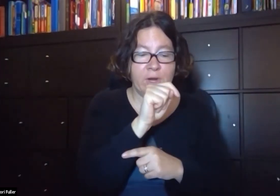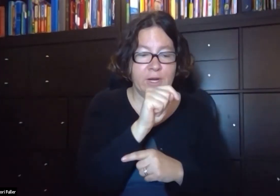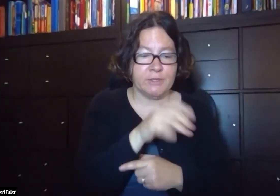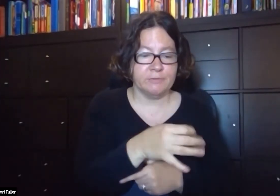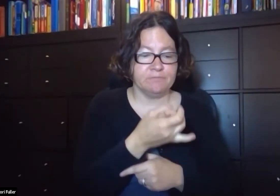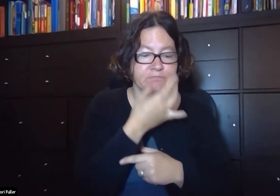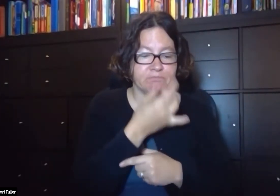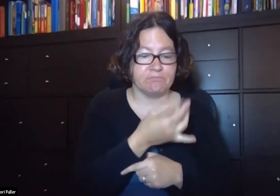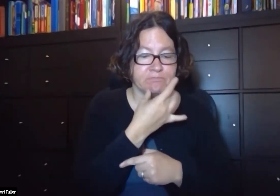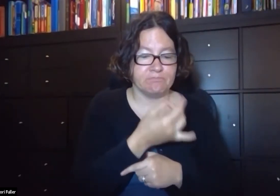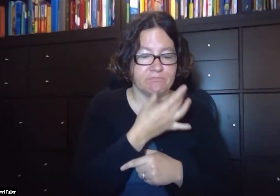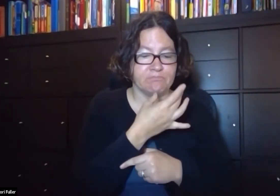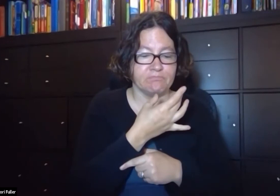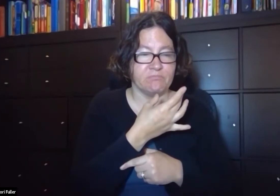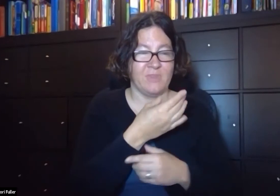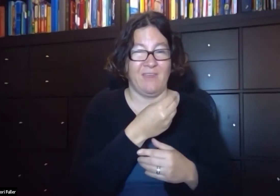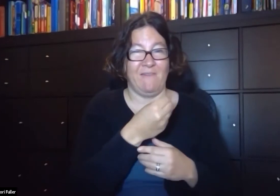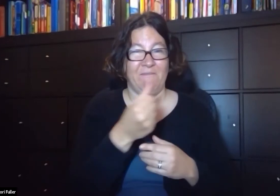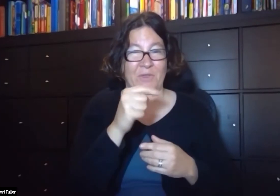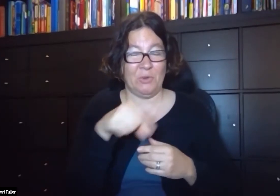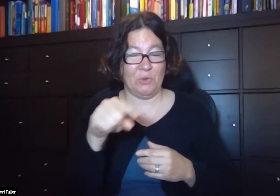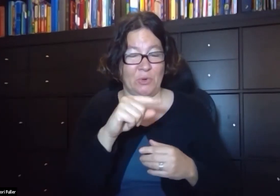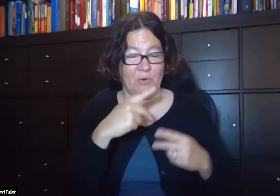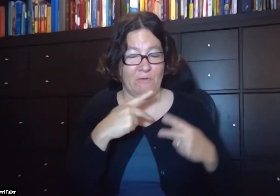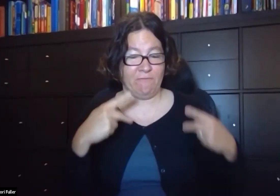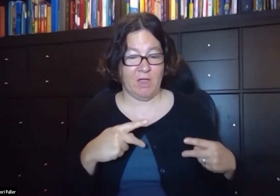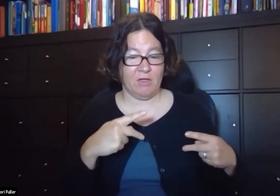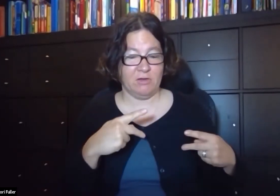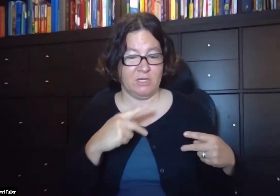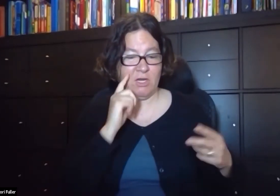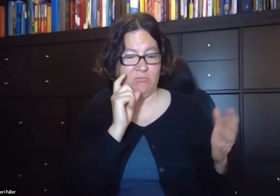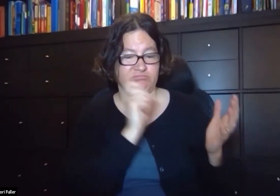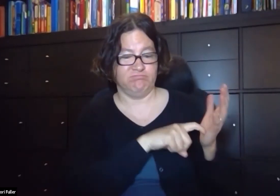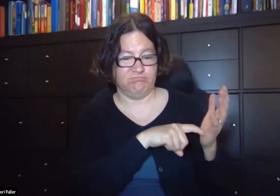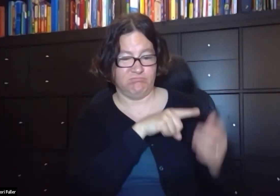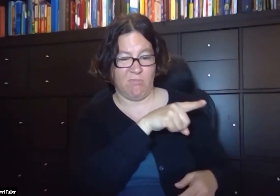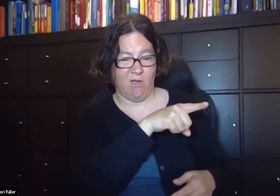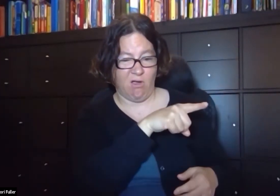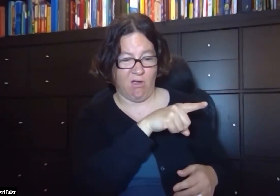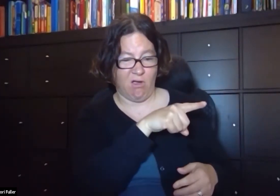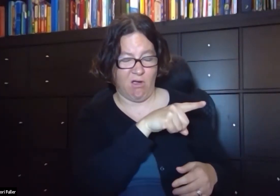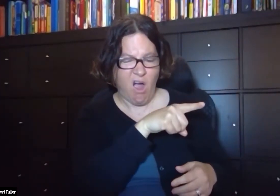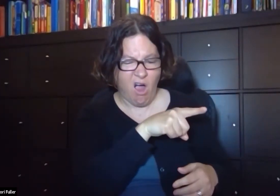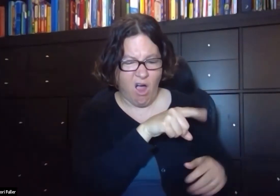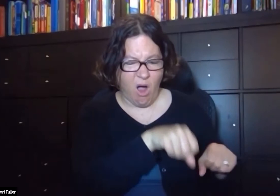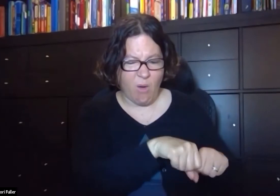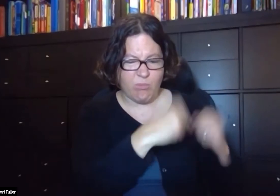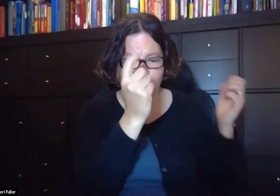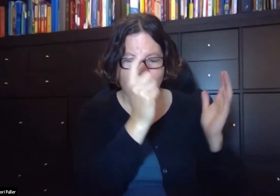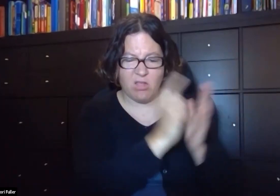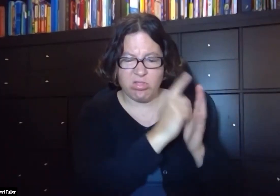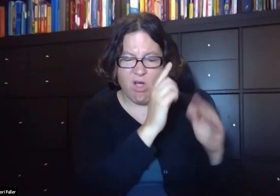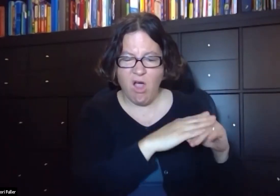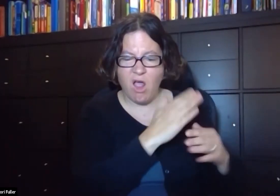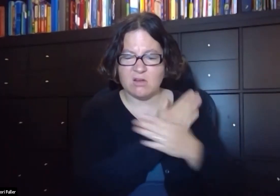his disciples were picking the heads of wheat, rubbing them in their hands and